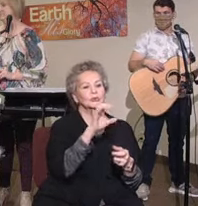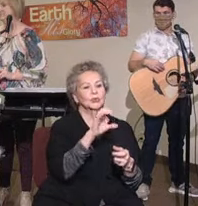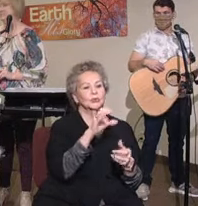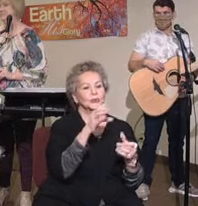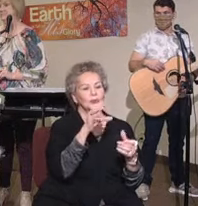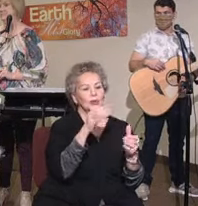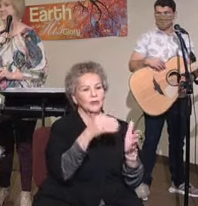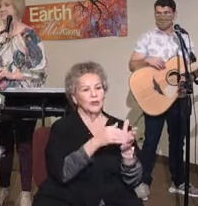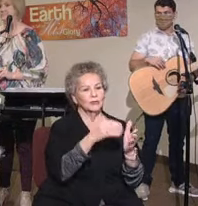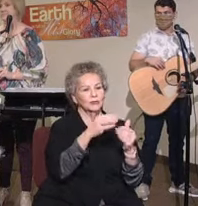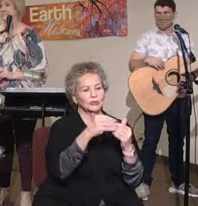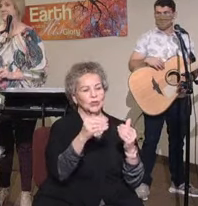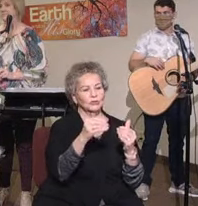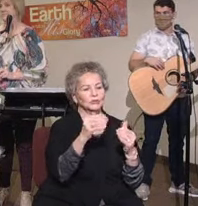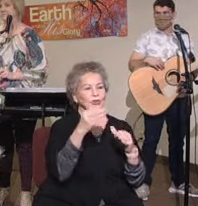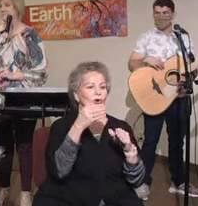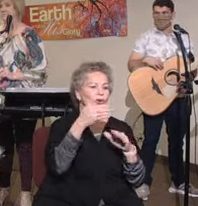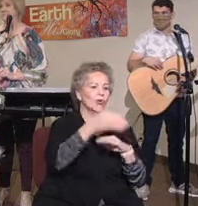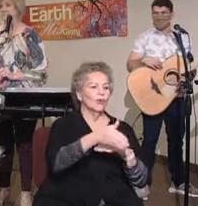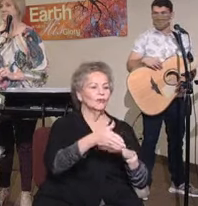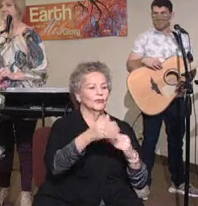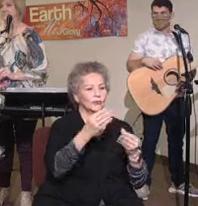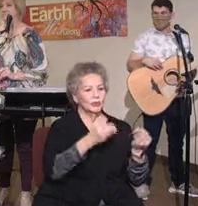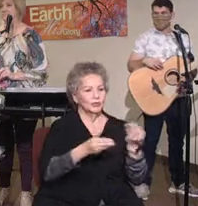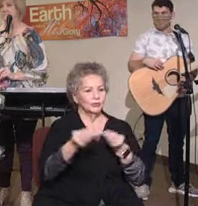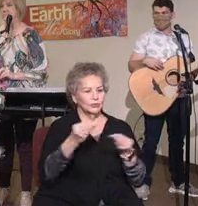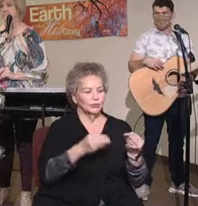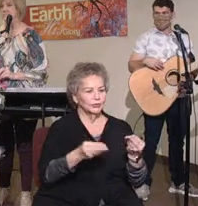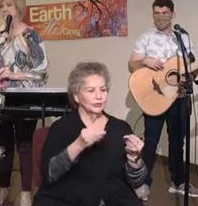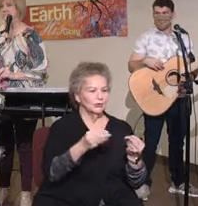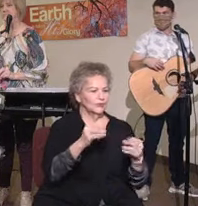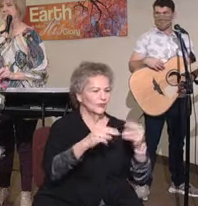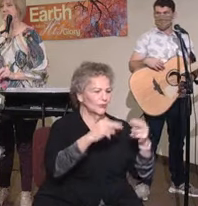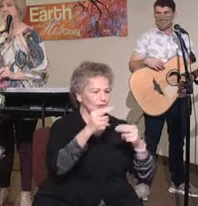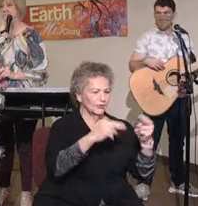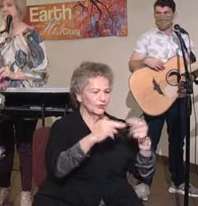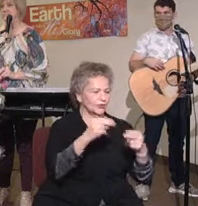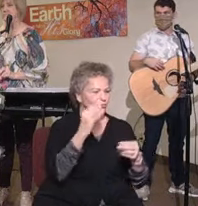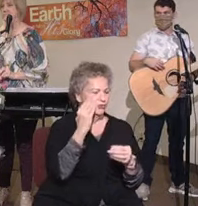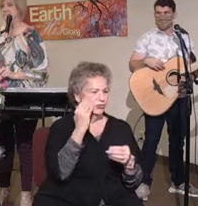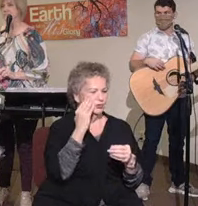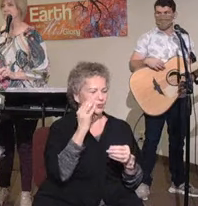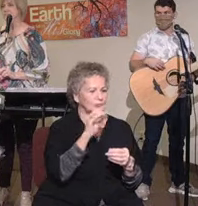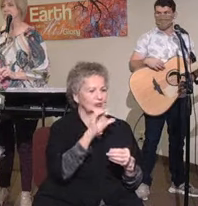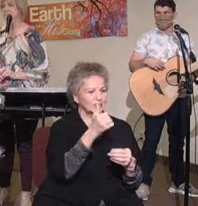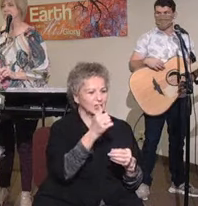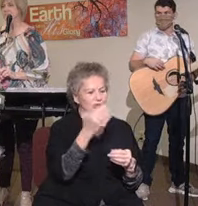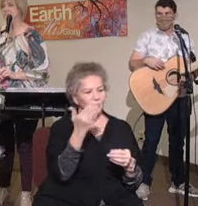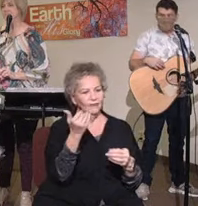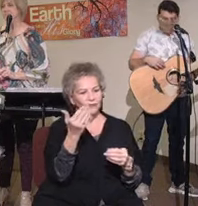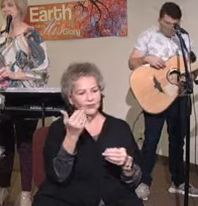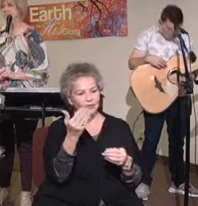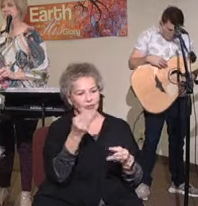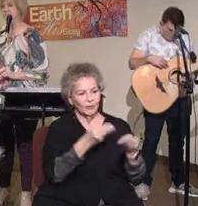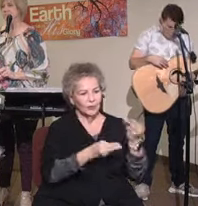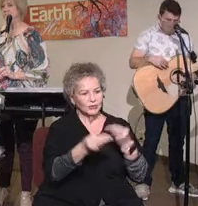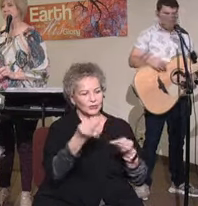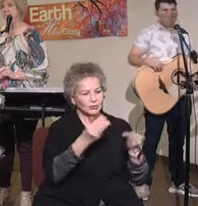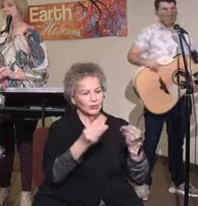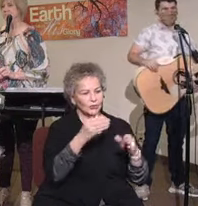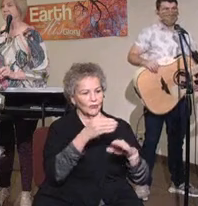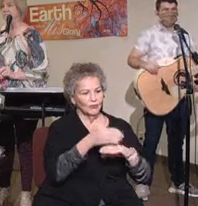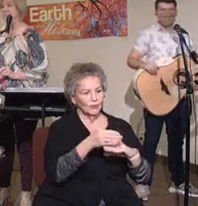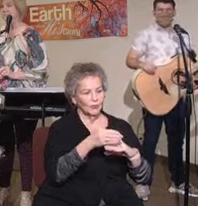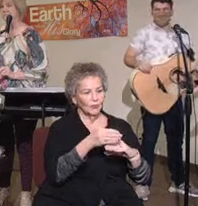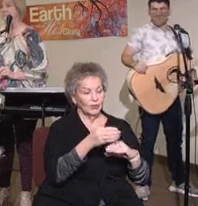built anything? You know your budget's going to be 10, 15, maybe 20% over. Well, our part just to get in